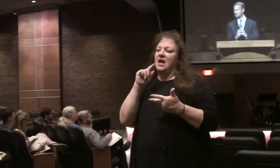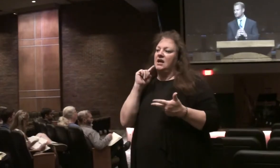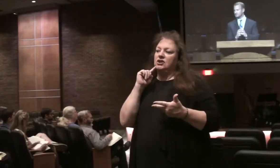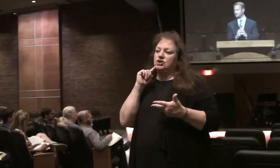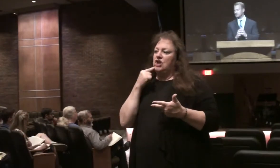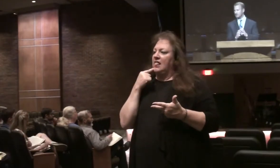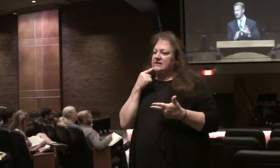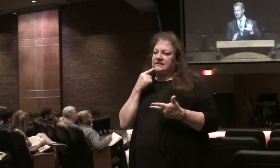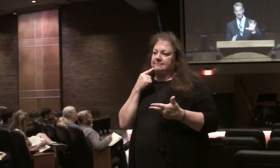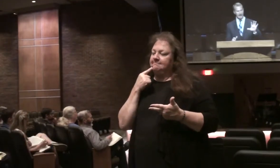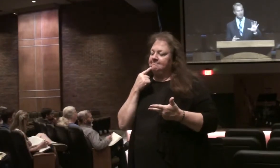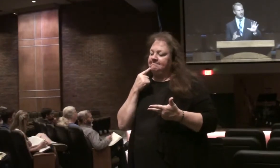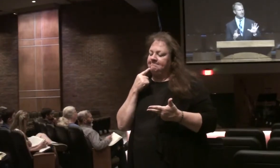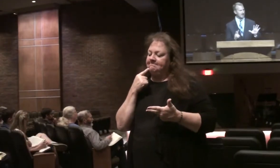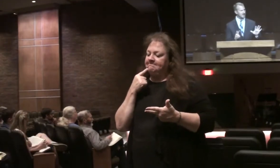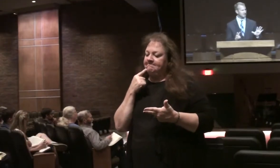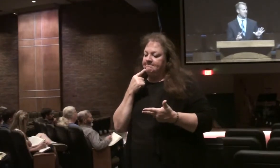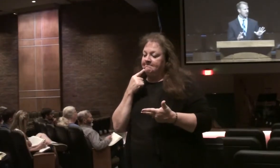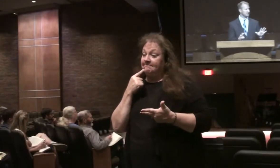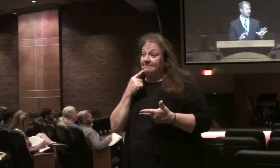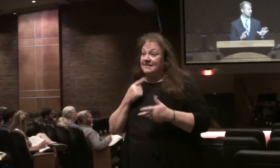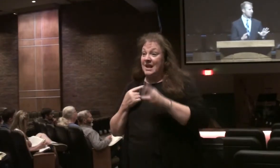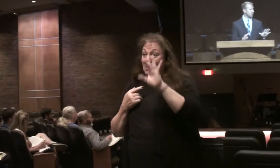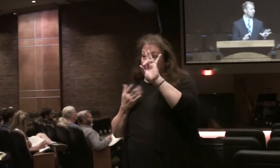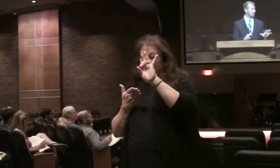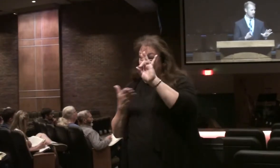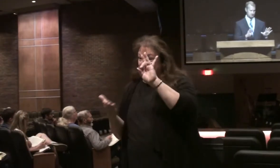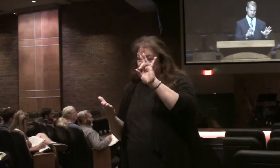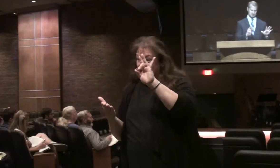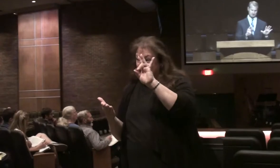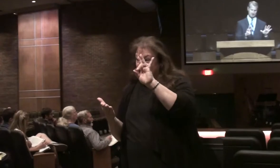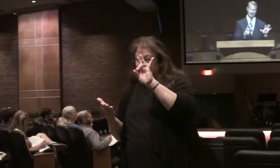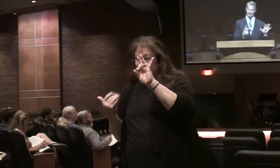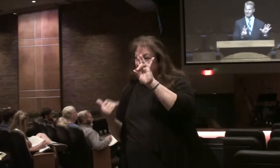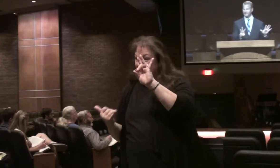jealous. He's going to now list